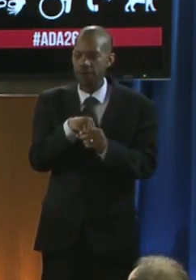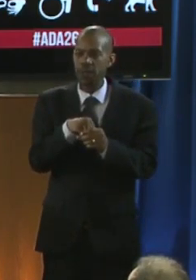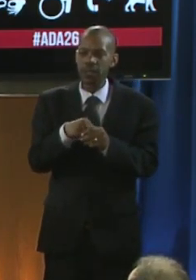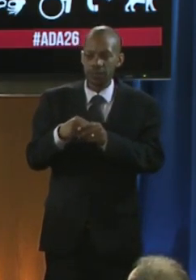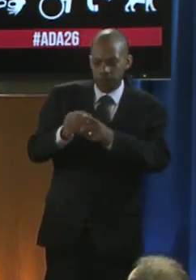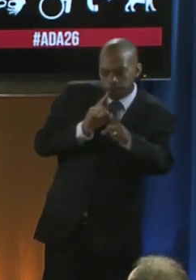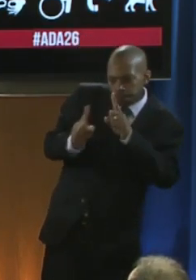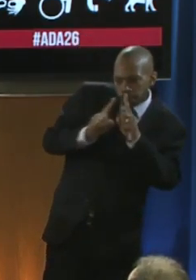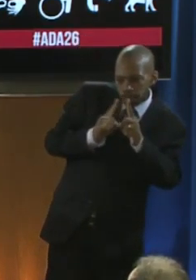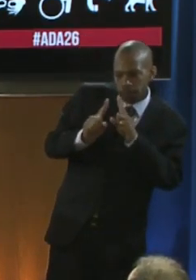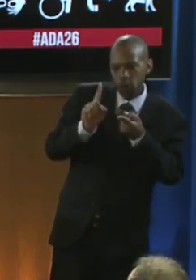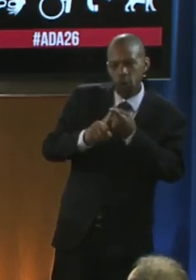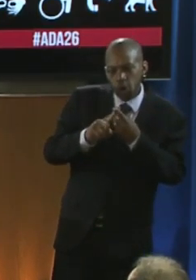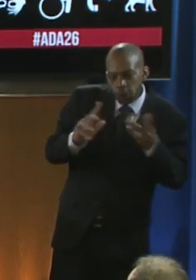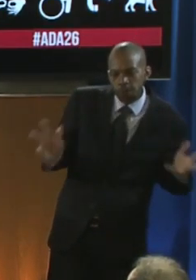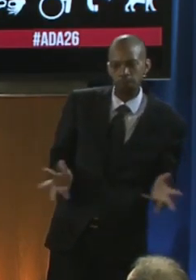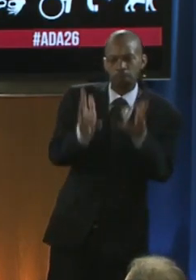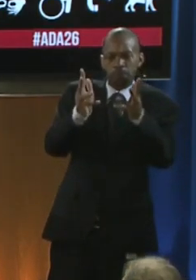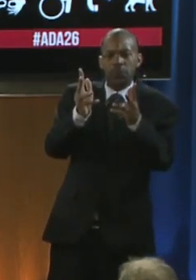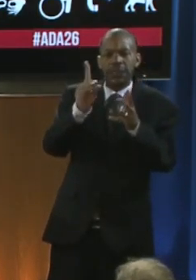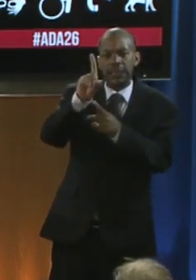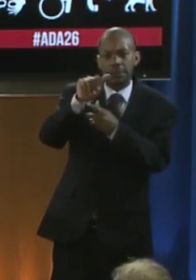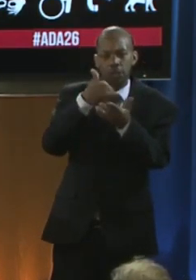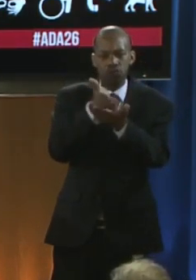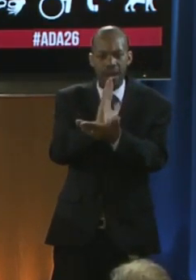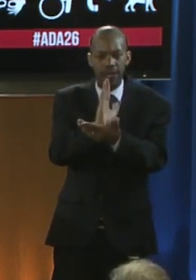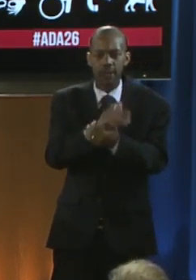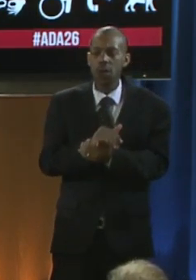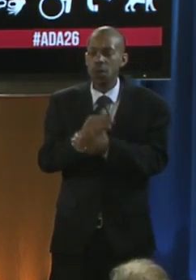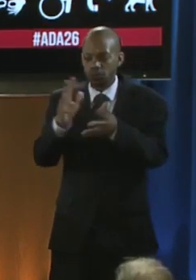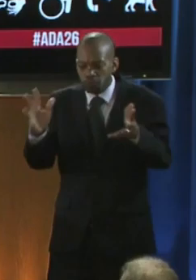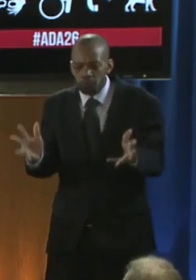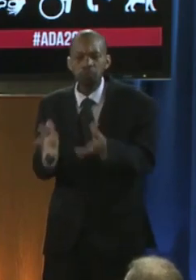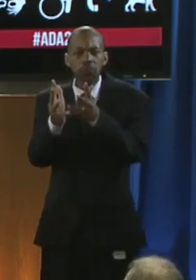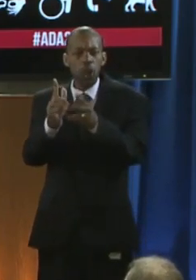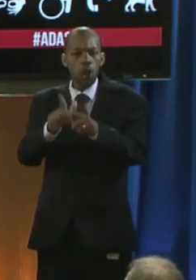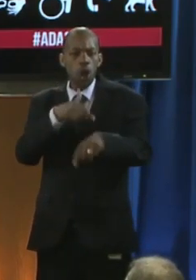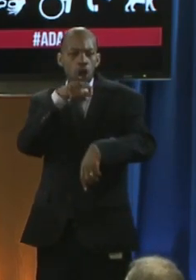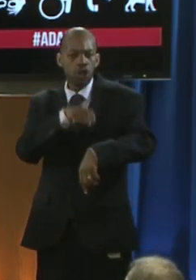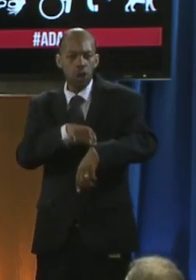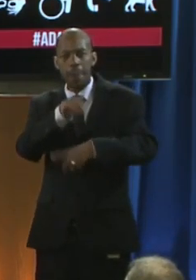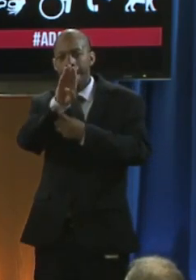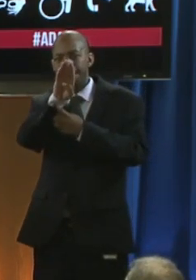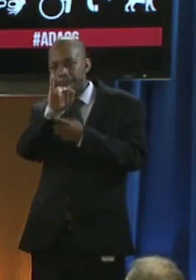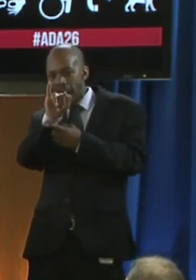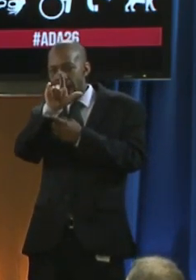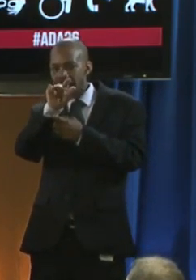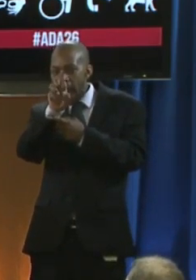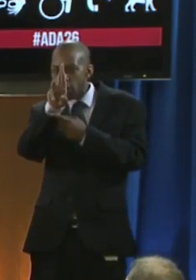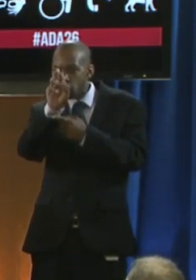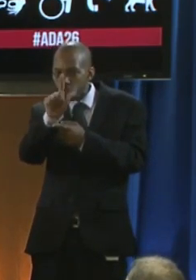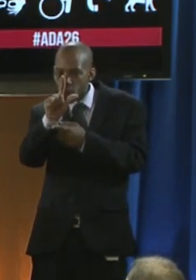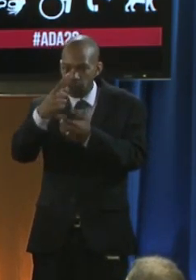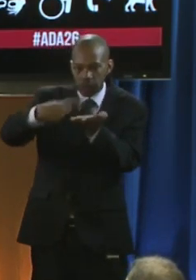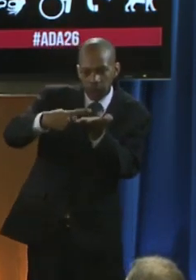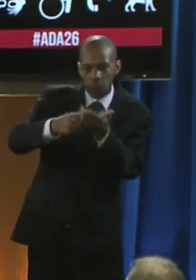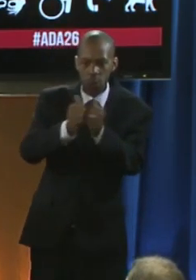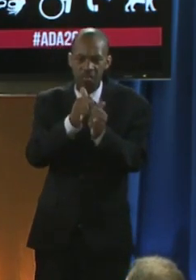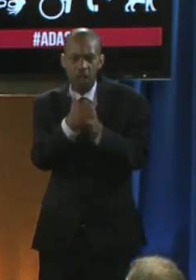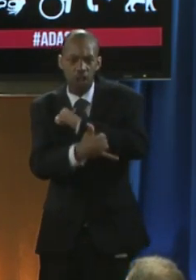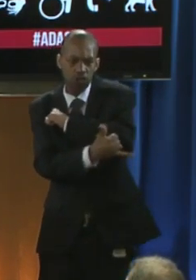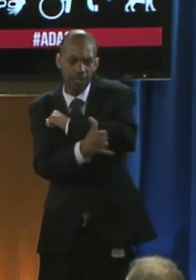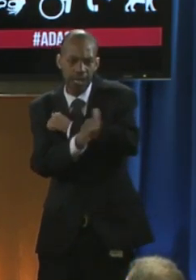exchanges to promote disability rights. We're promoting long-term bilateral dialogue with countries such as